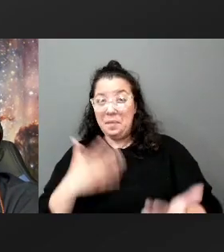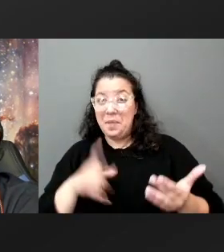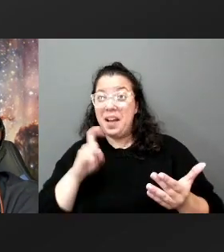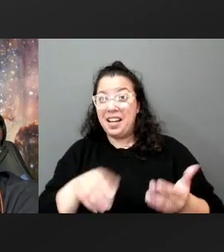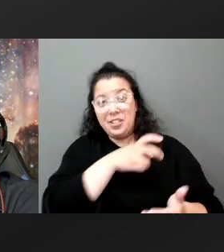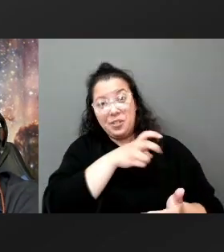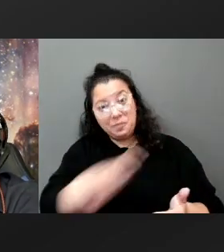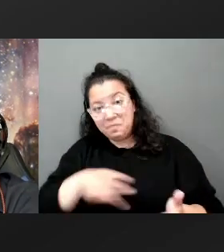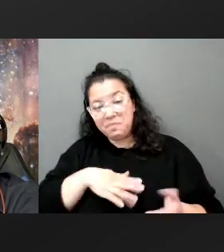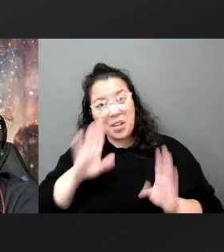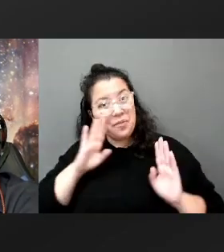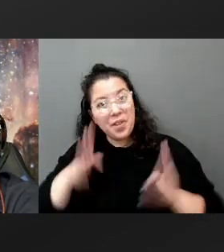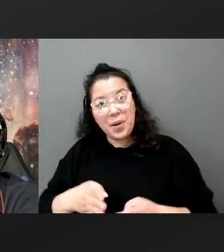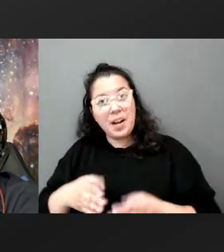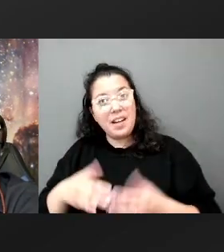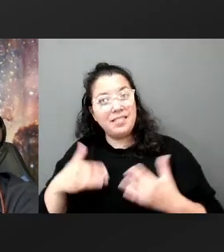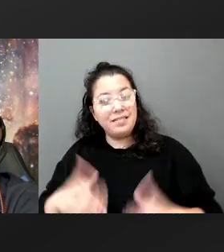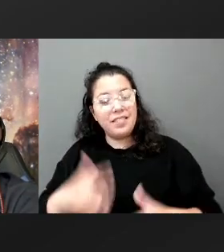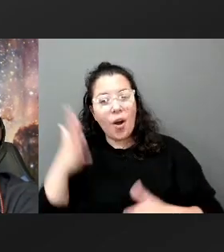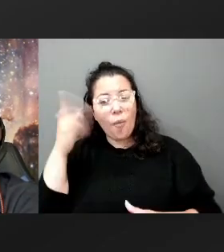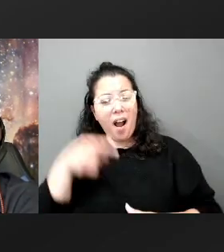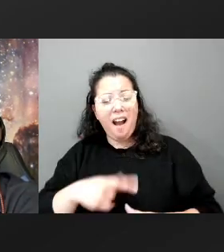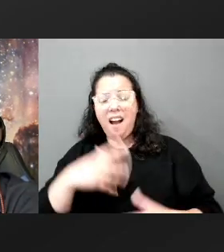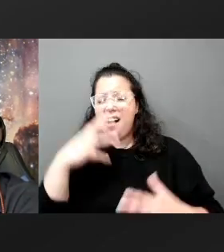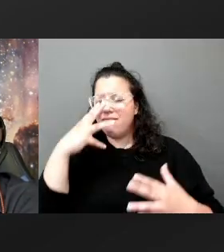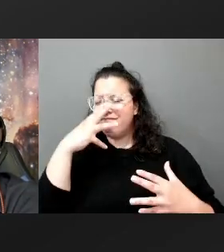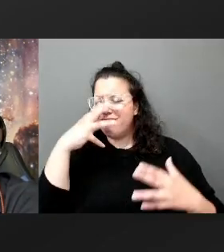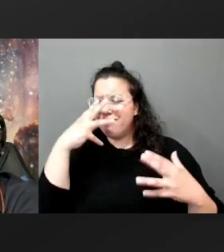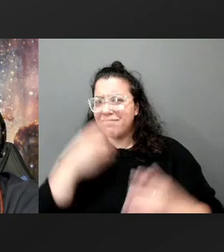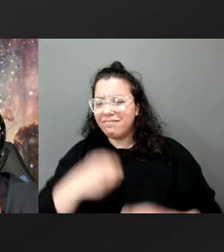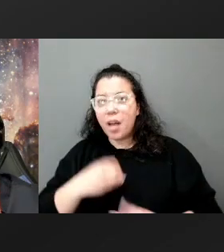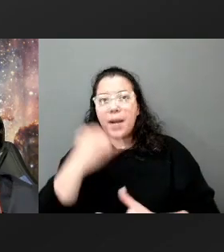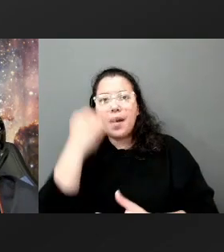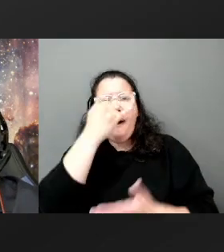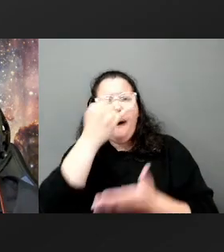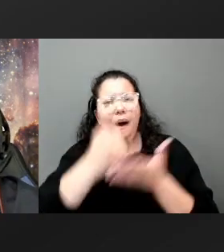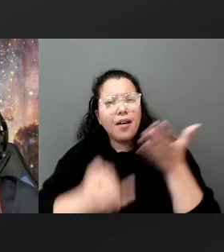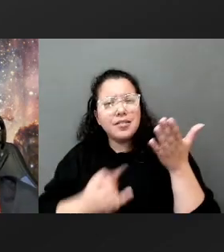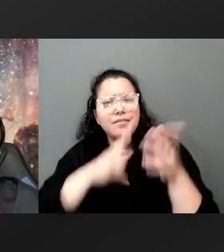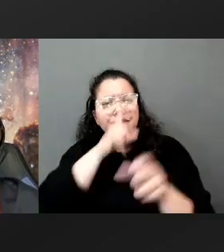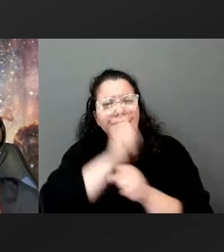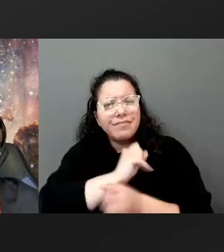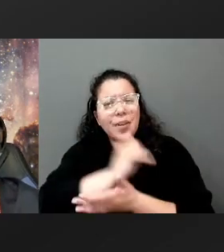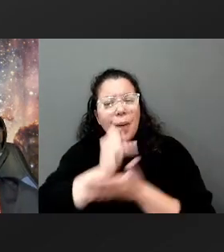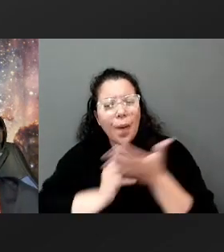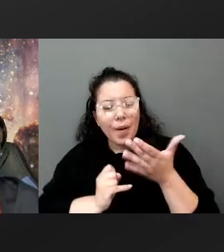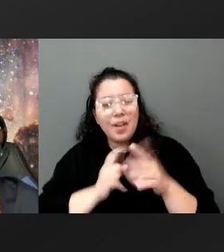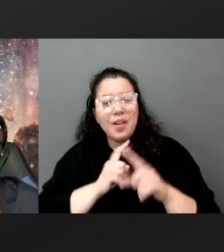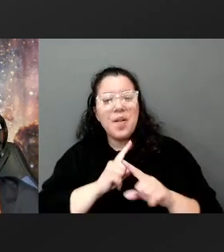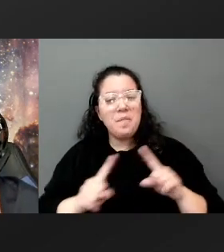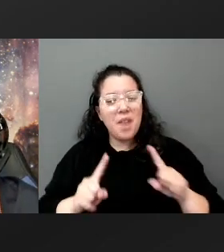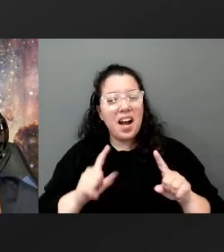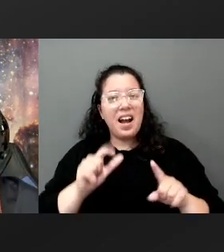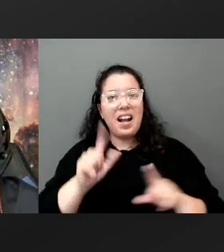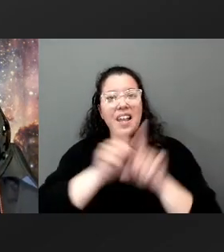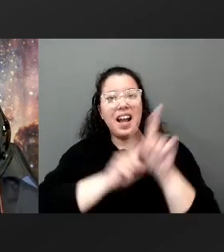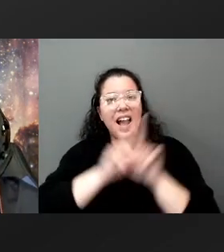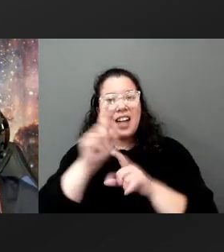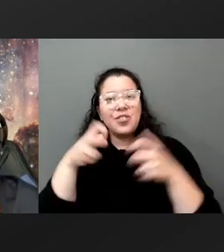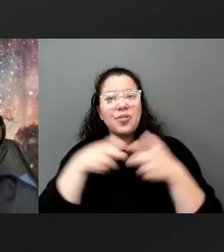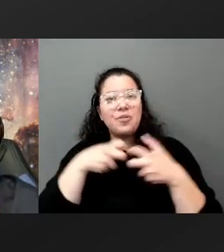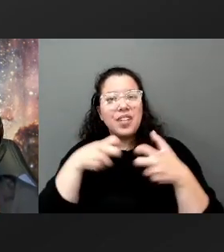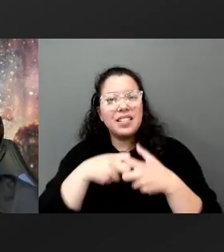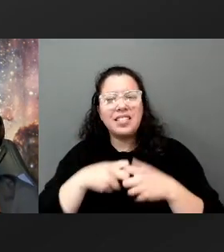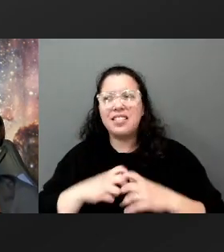so absolutely stunning, both from an artistic sense and also from a astrophysical sense, in the sense of what it can tell us